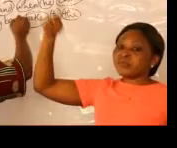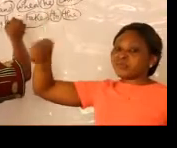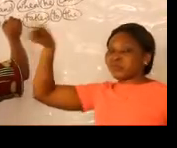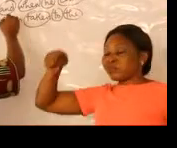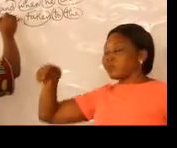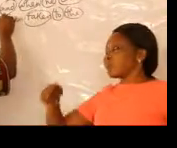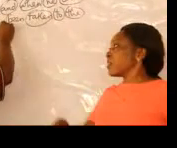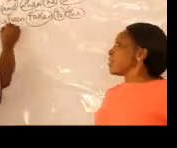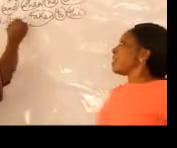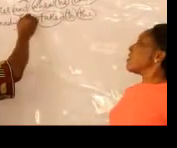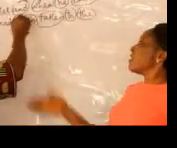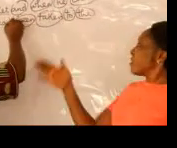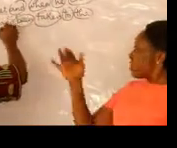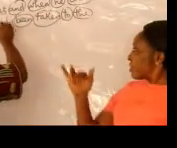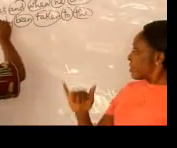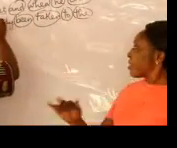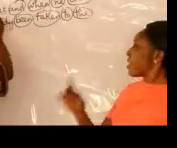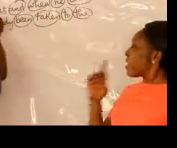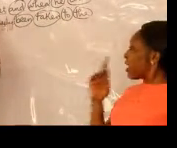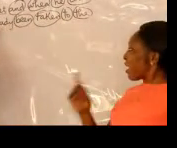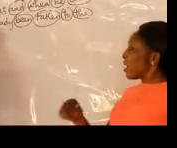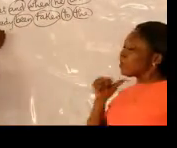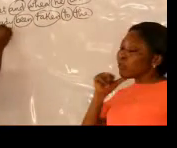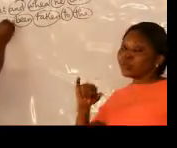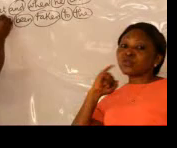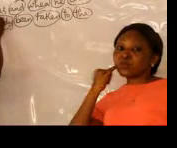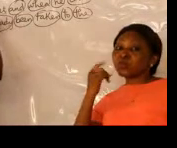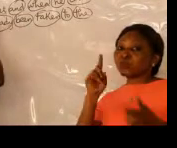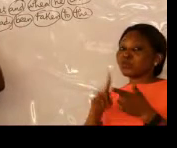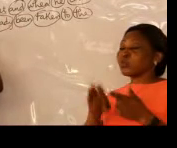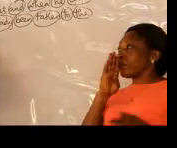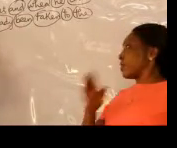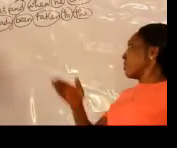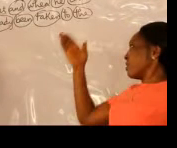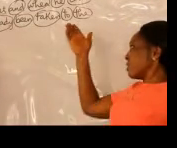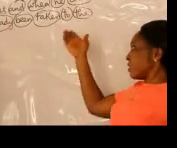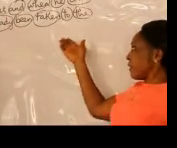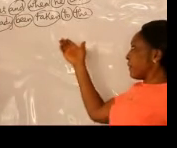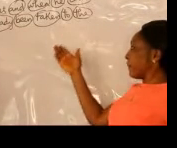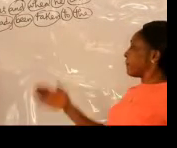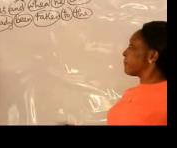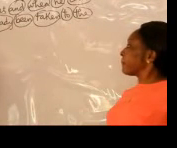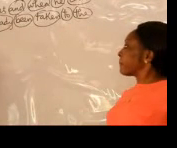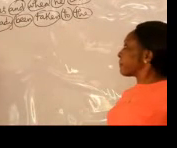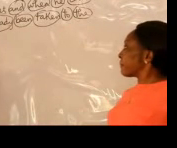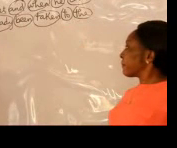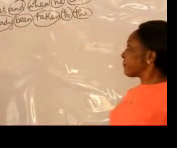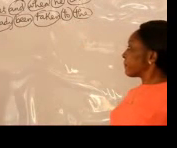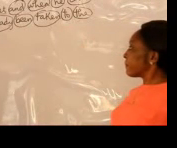These ones should be, each one will attract